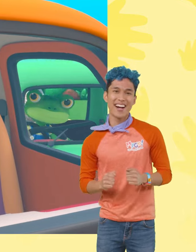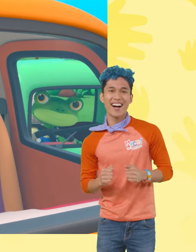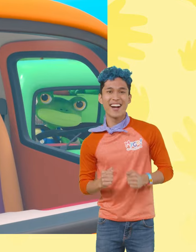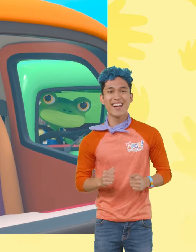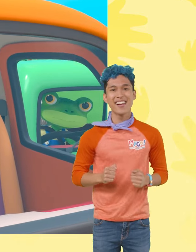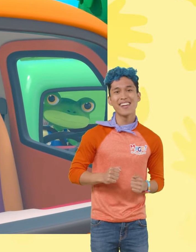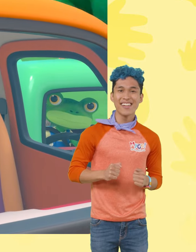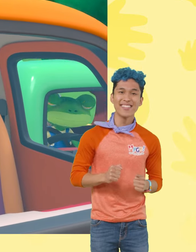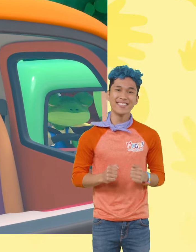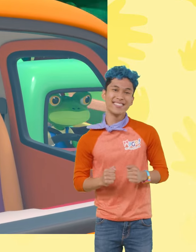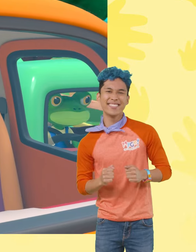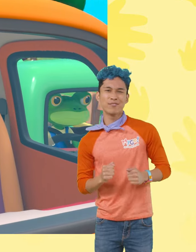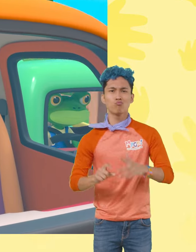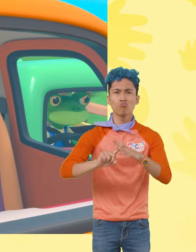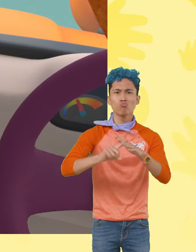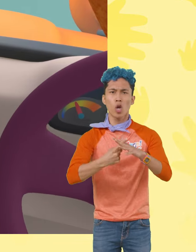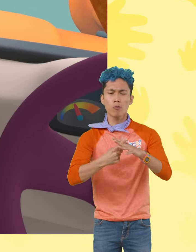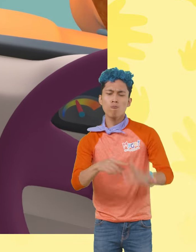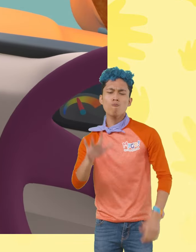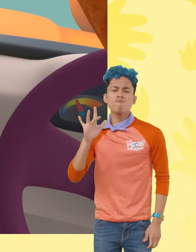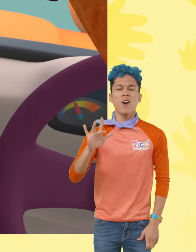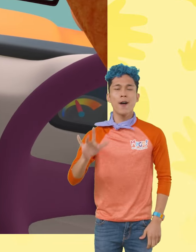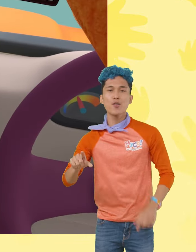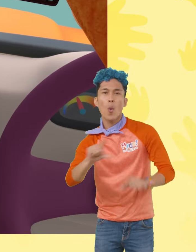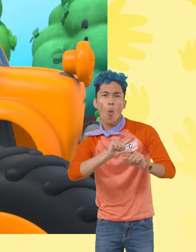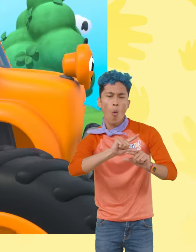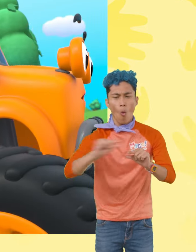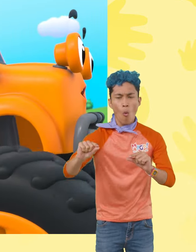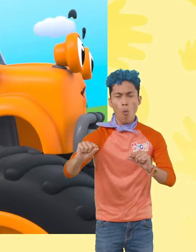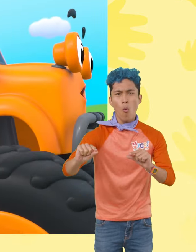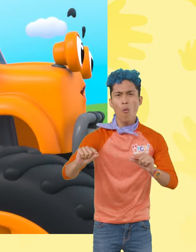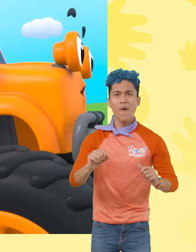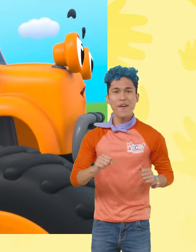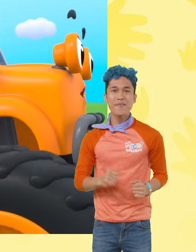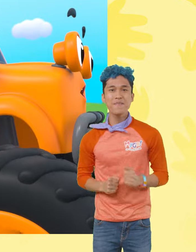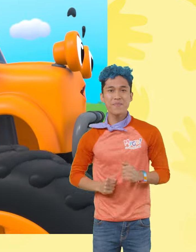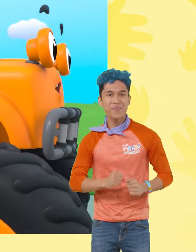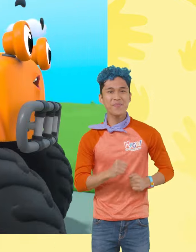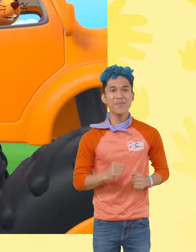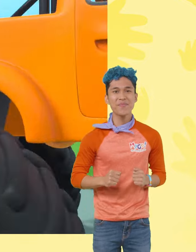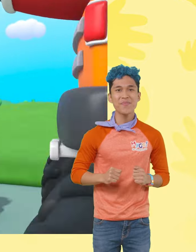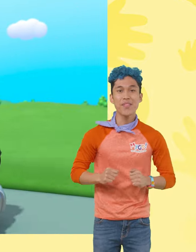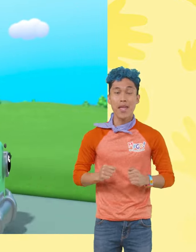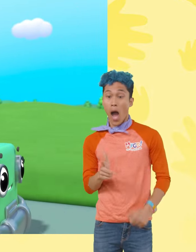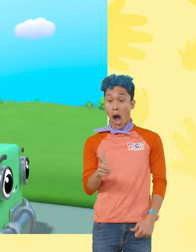Activate turbo power.